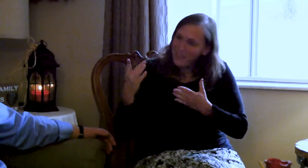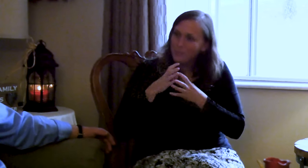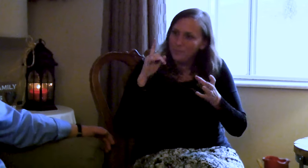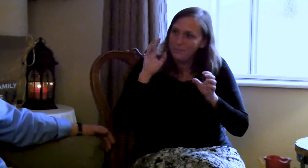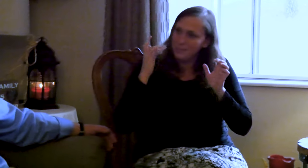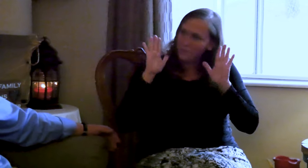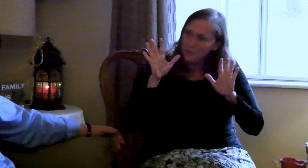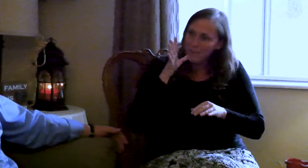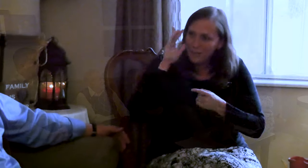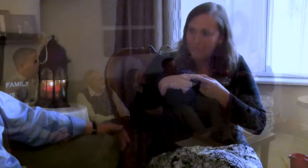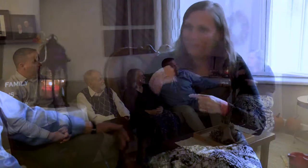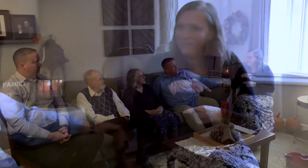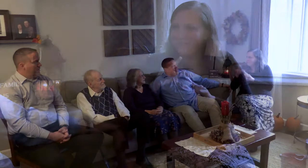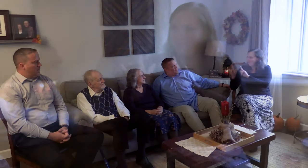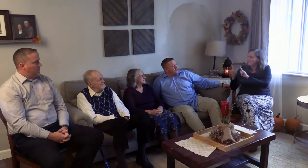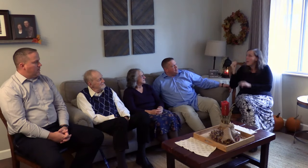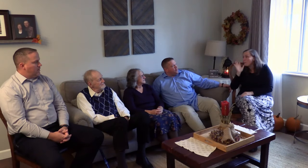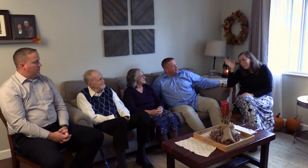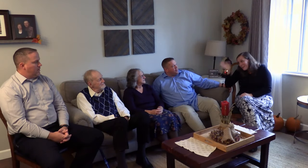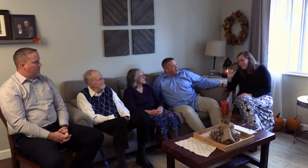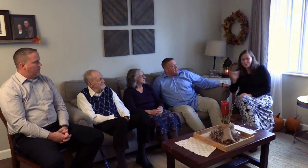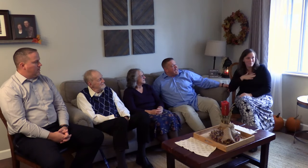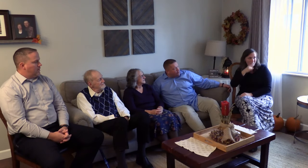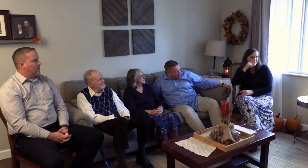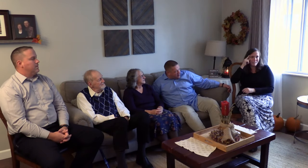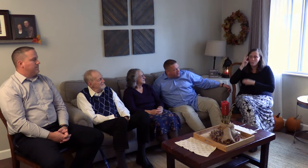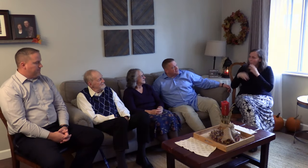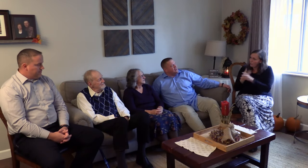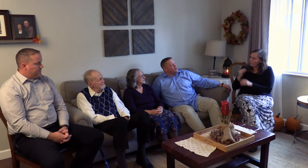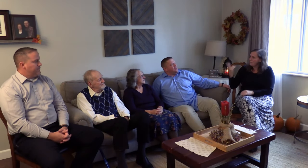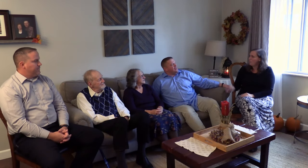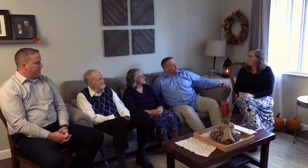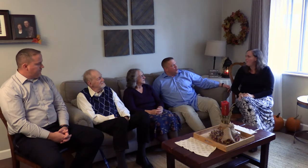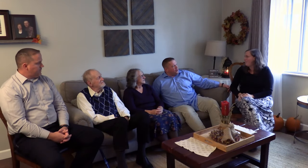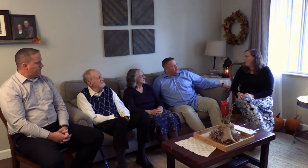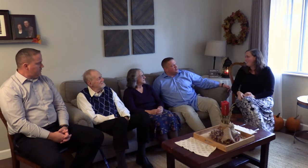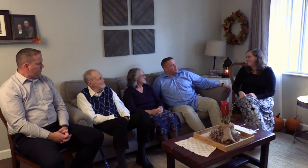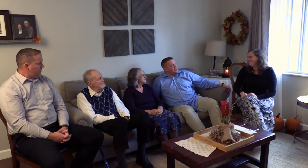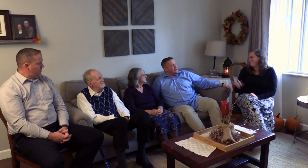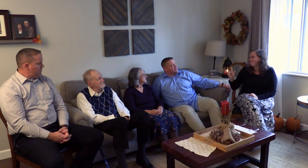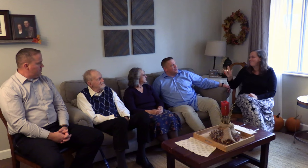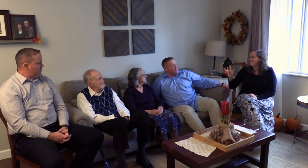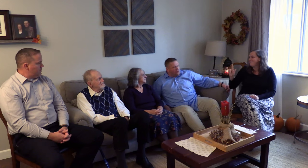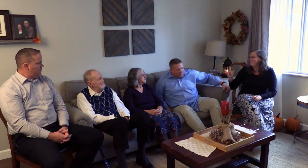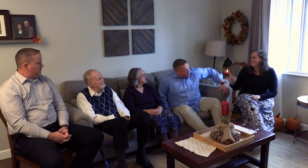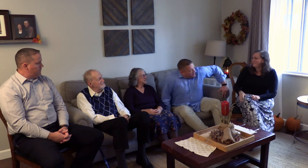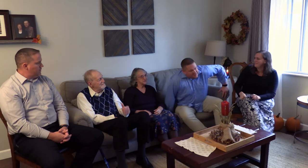i just they're always there and i want to thank them both for being wonderful parents and grandparents we think the world of you and so do my kids and we love y'all very much